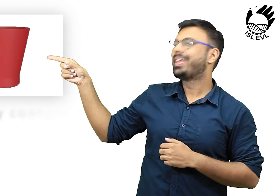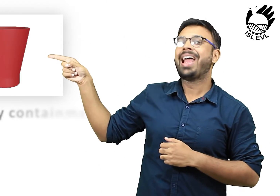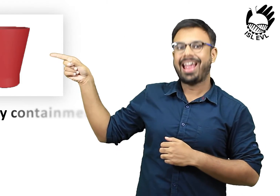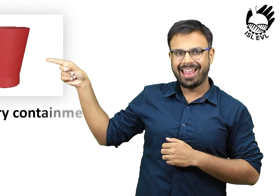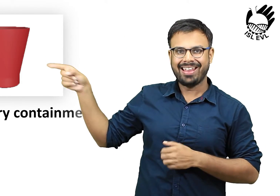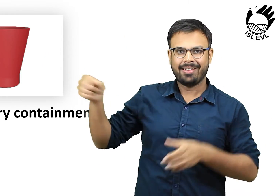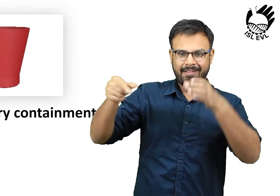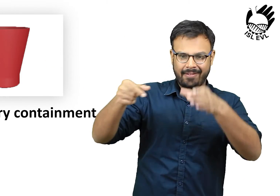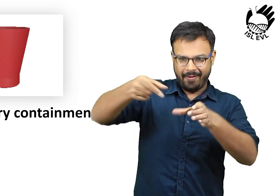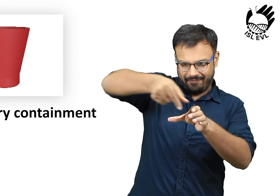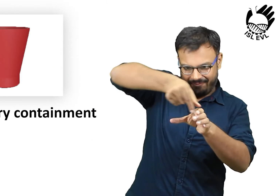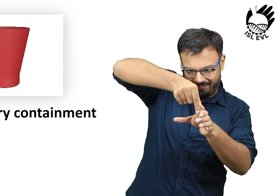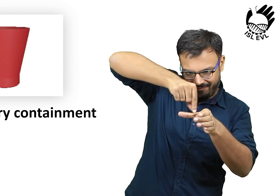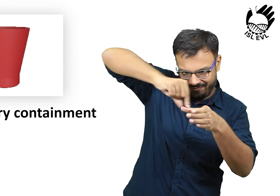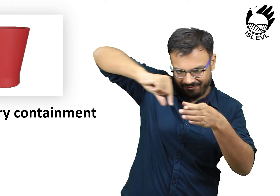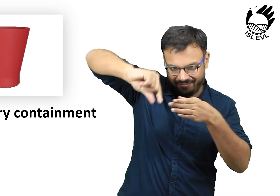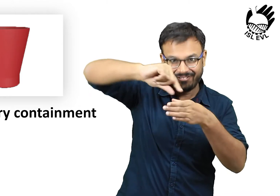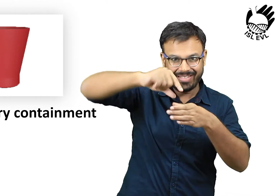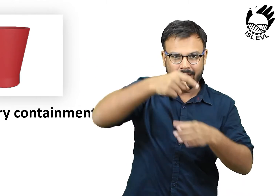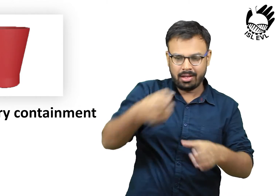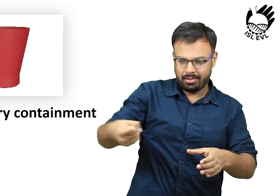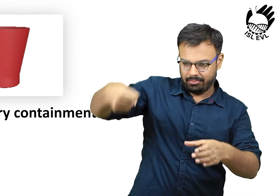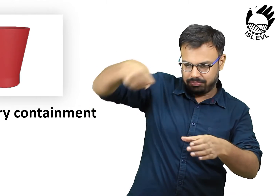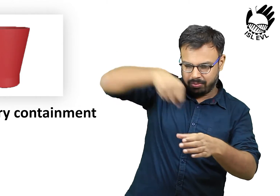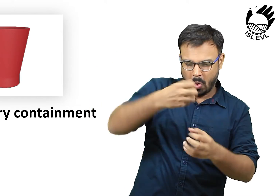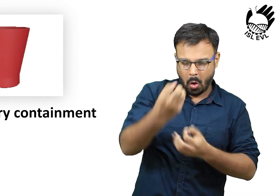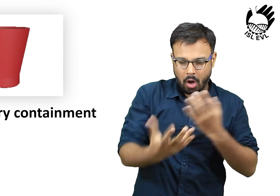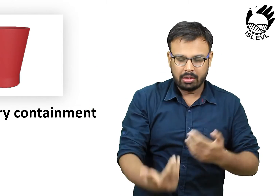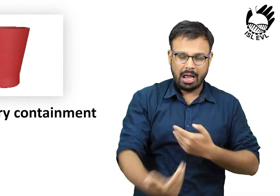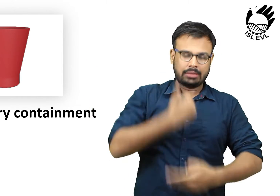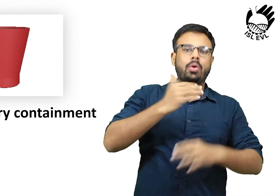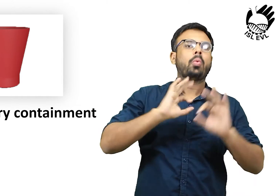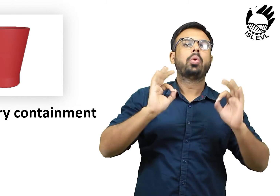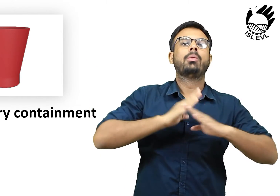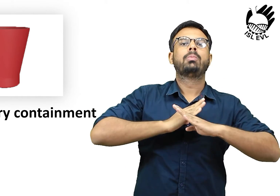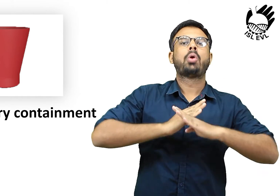We could use secondary containment to prevent burns or spills.